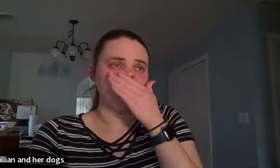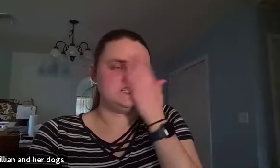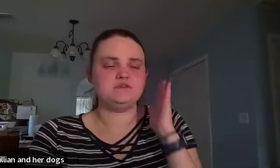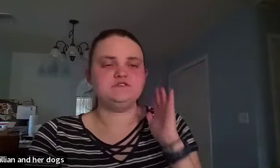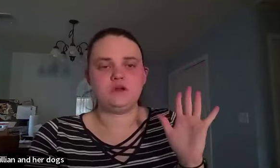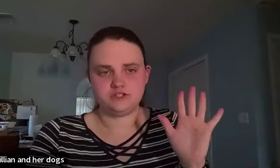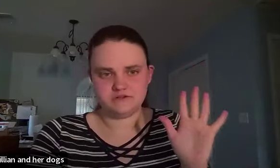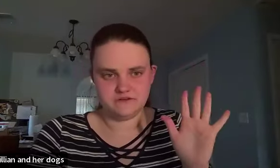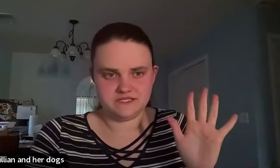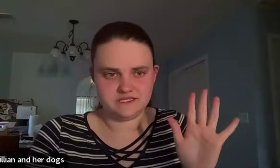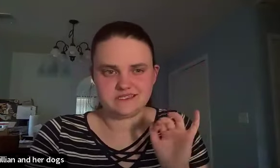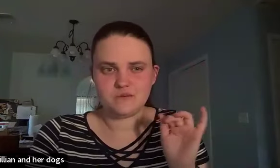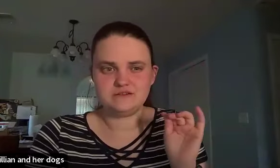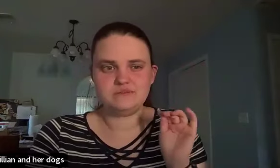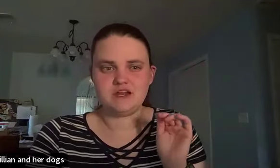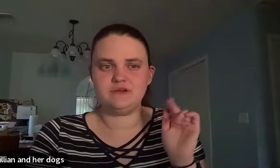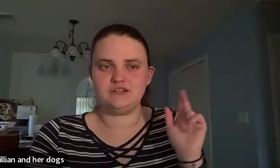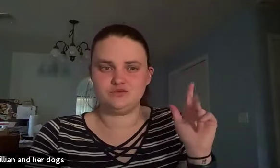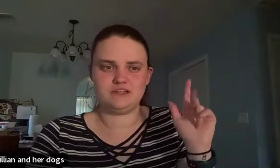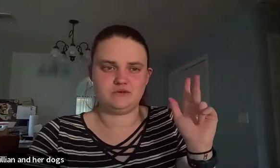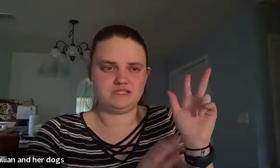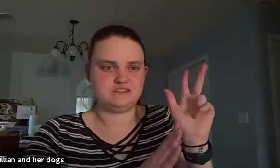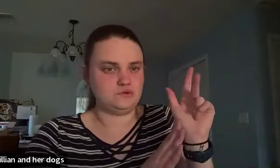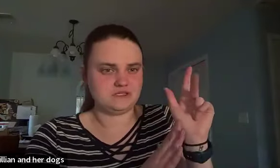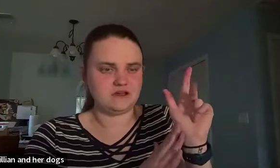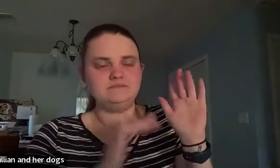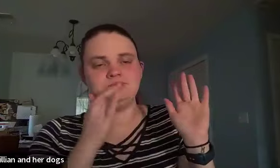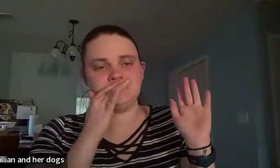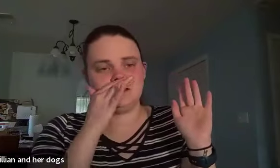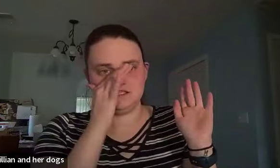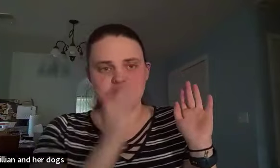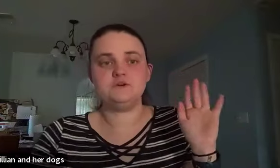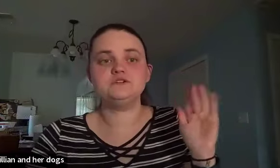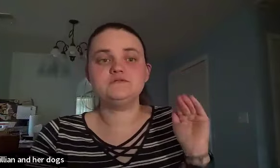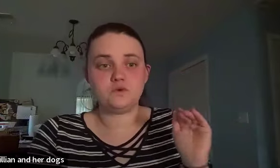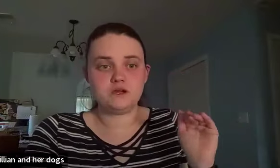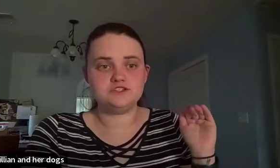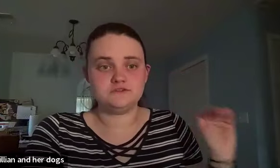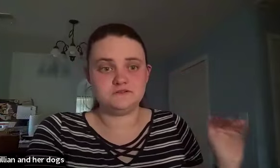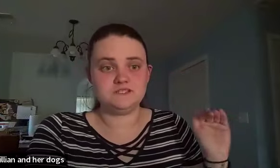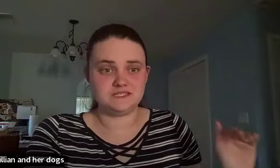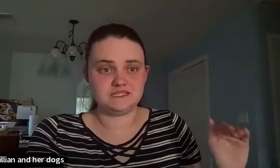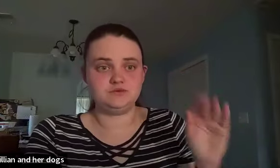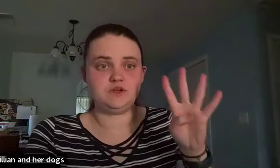Let's say it was 456. That one's a little bit better because 23 is its own sign. So if you were doing 456, you would